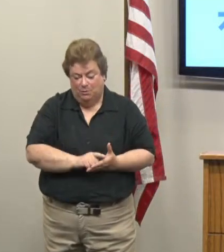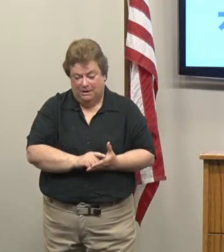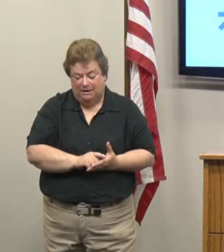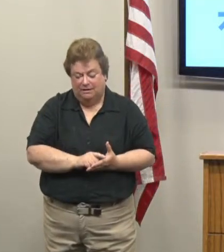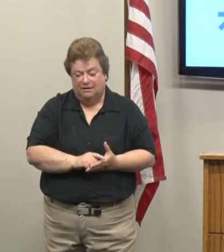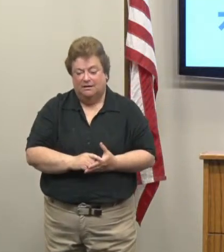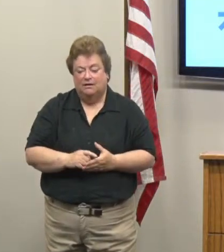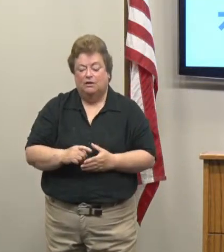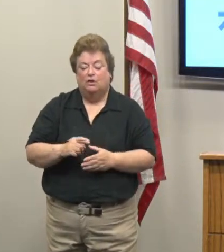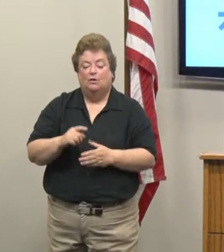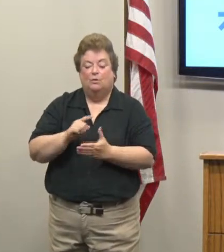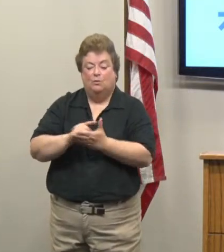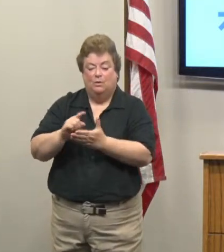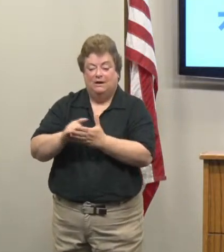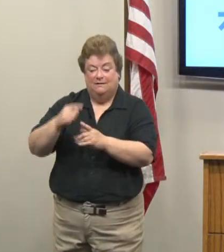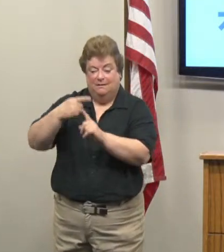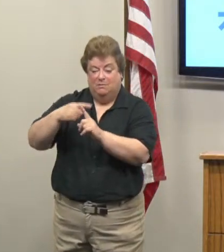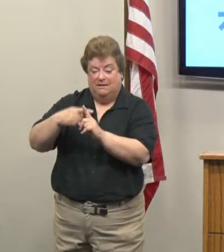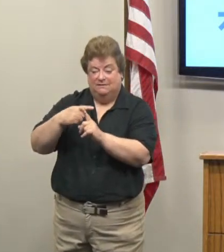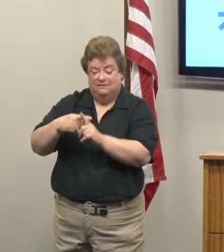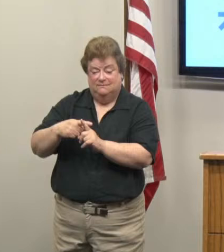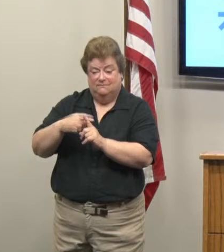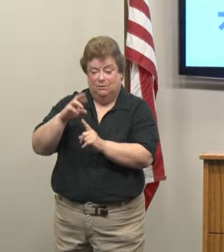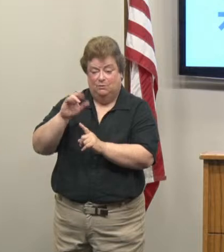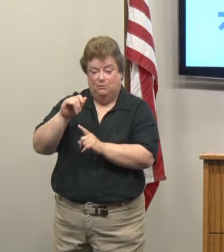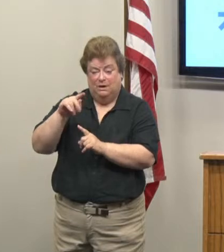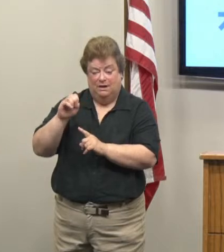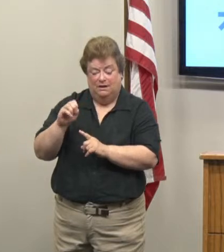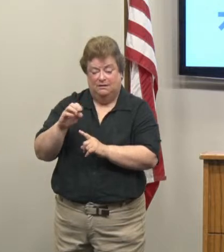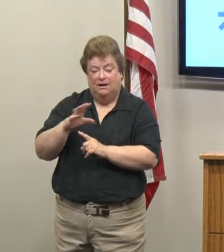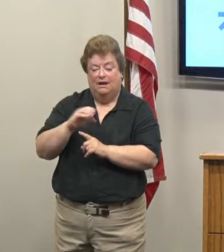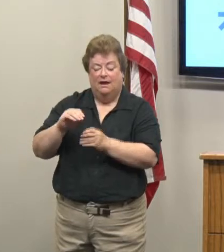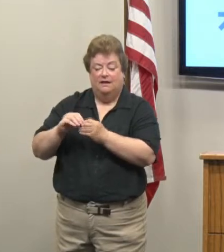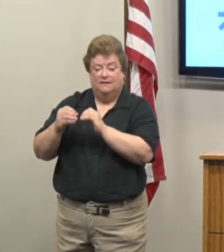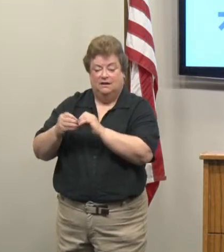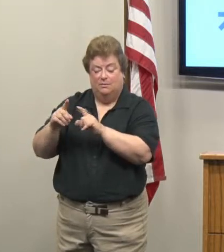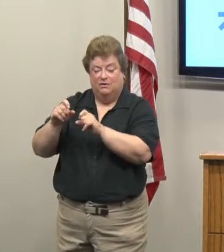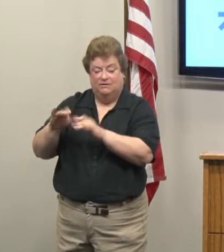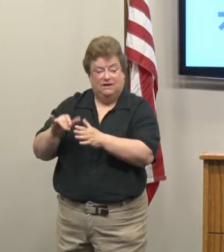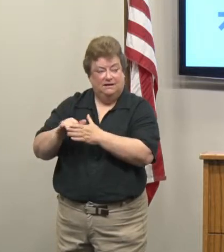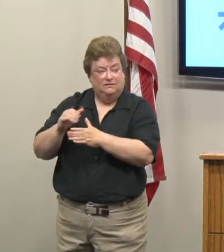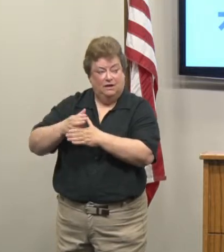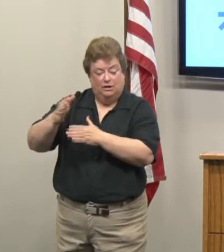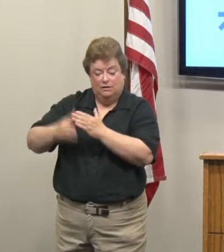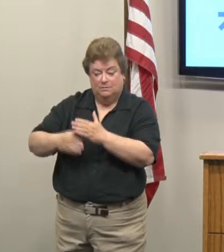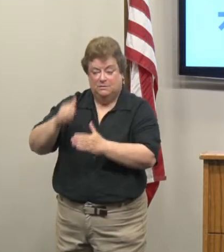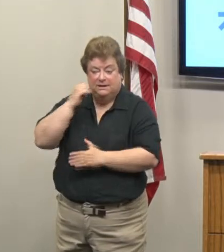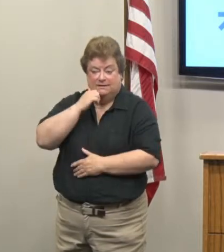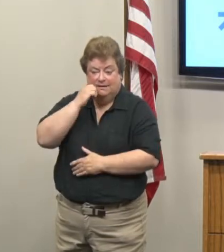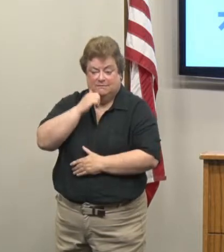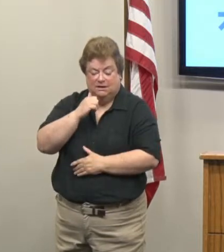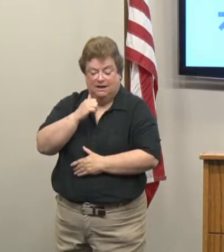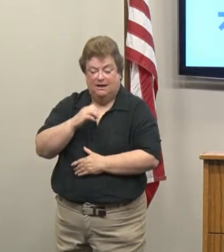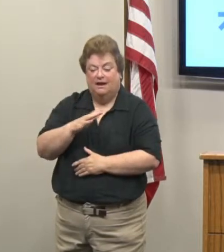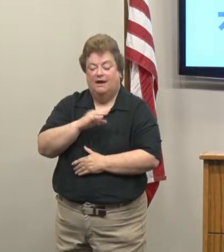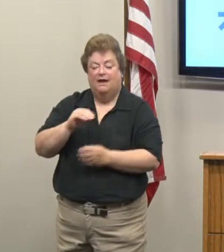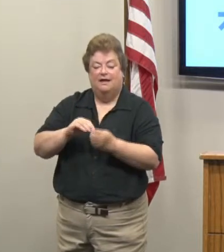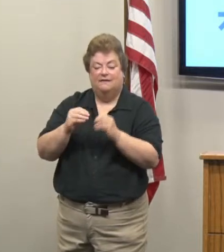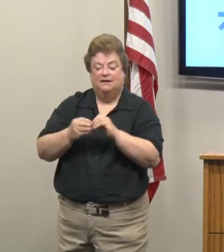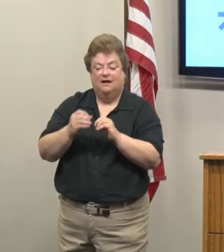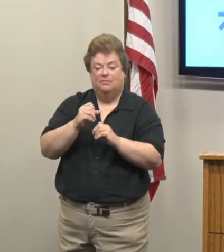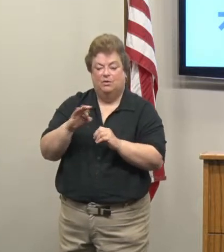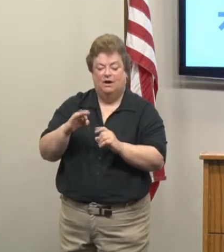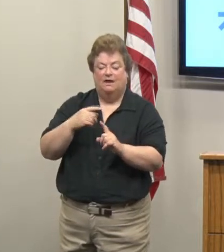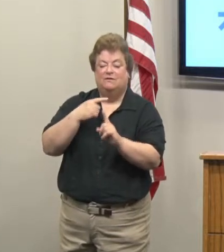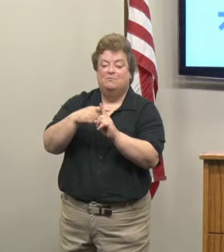the weekly positivity rate, the number of tests completed daily, and the number